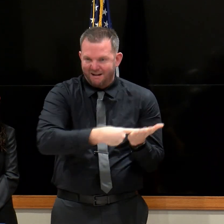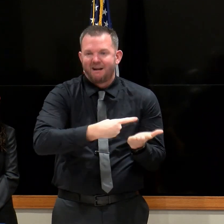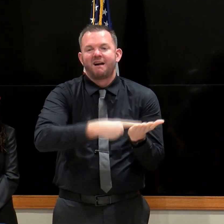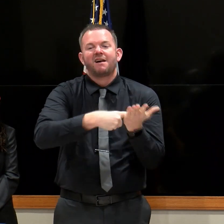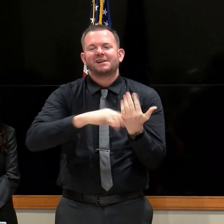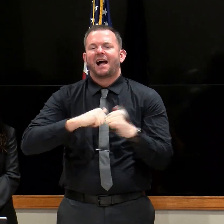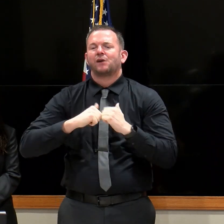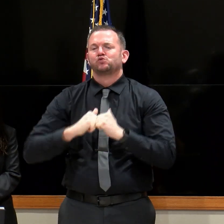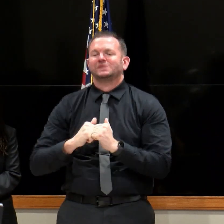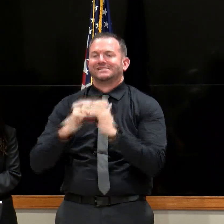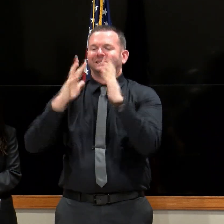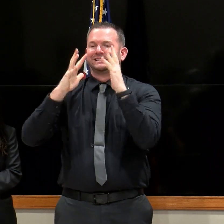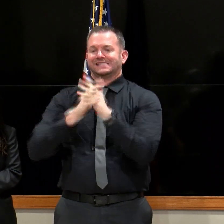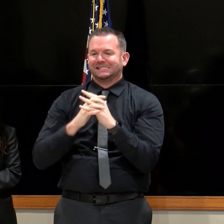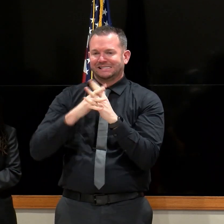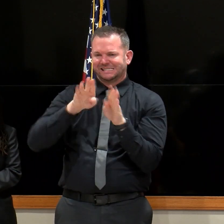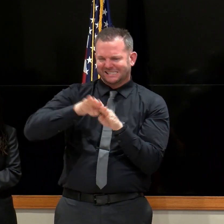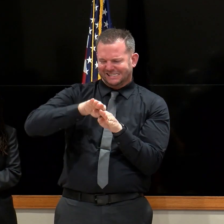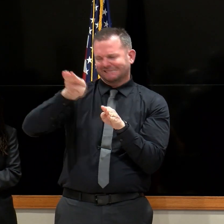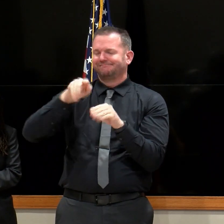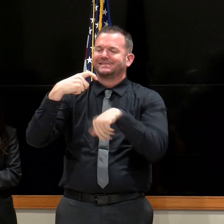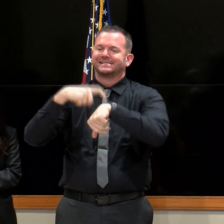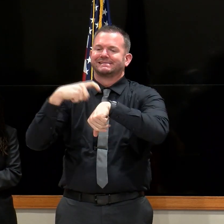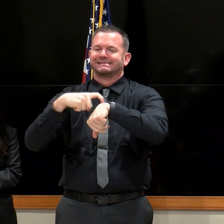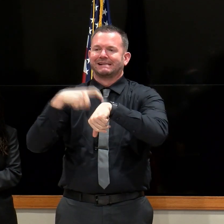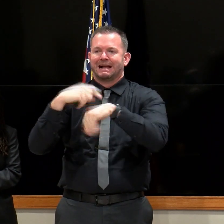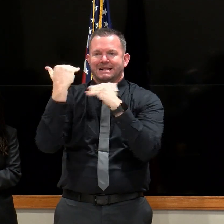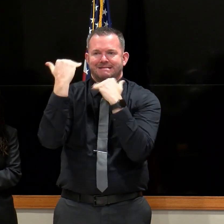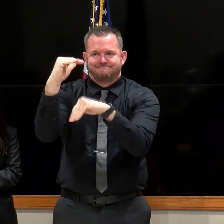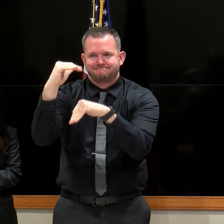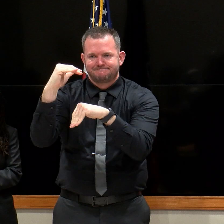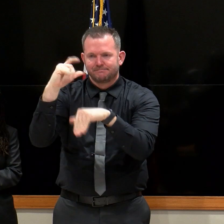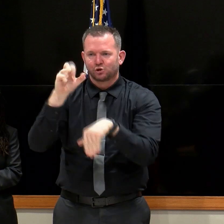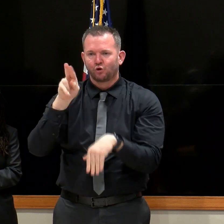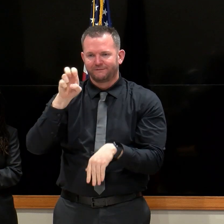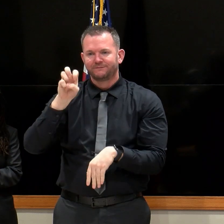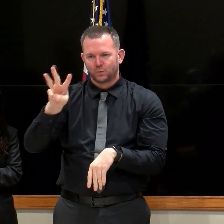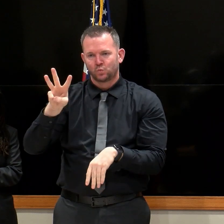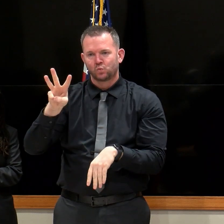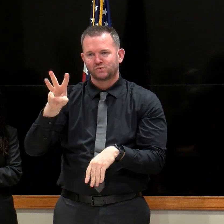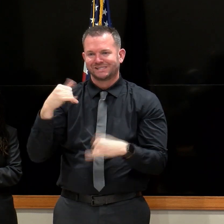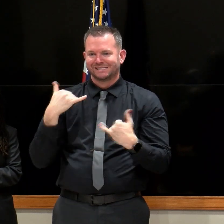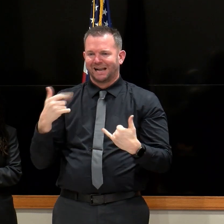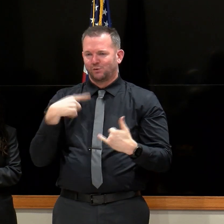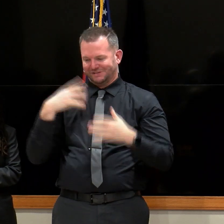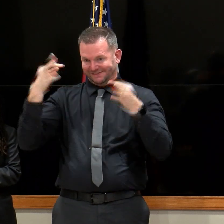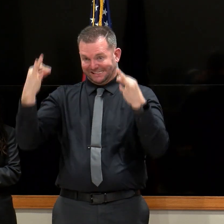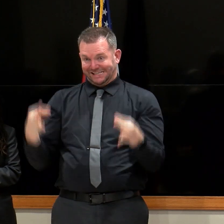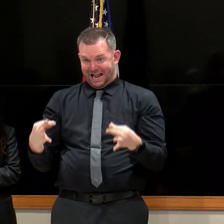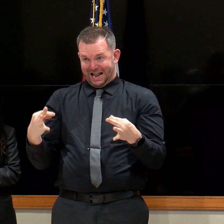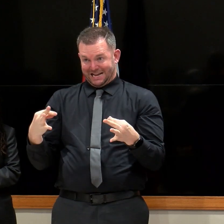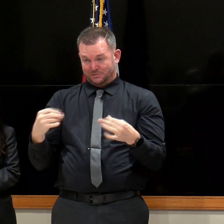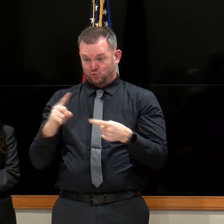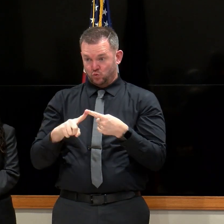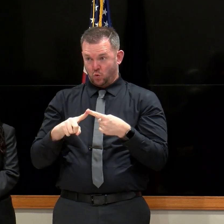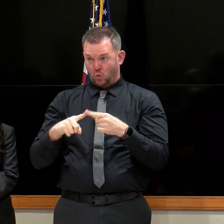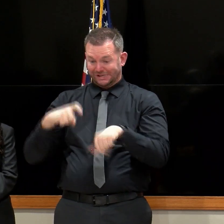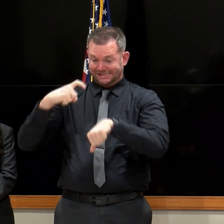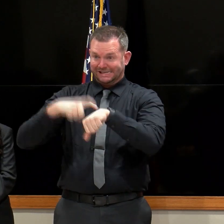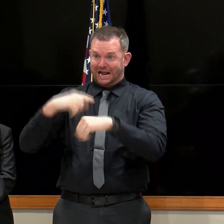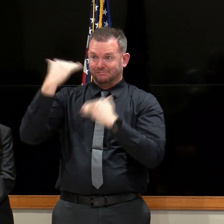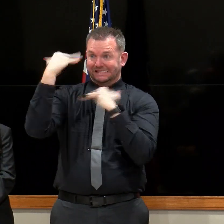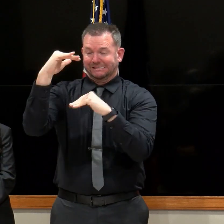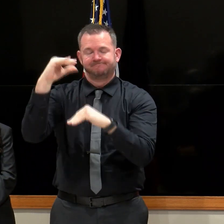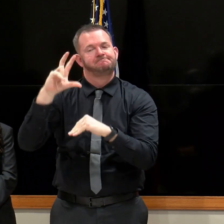right now because it's a last resort tool to use when disaster seems unavoidable.